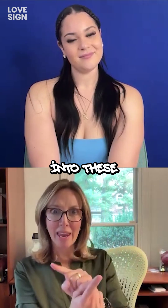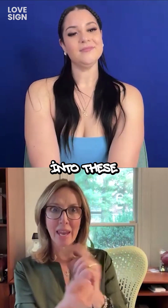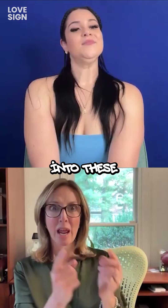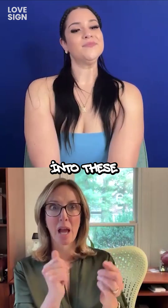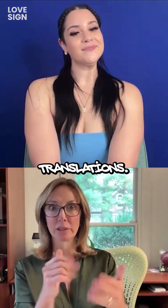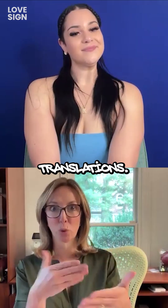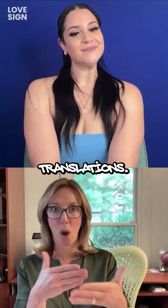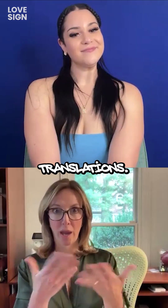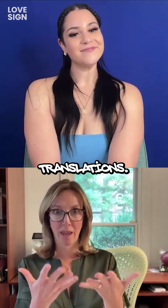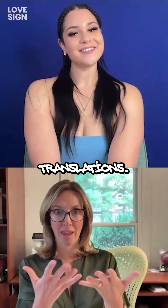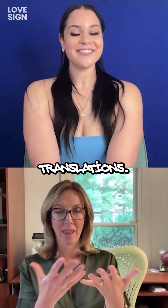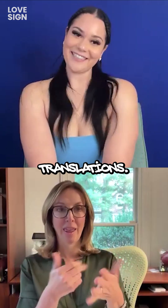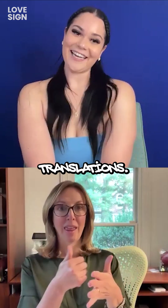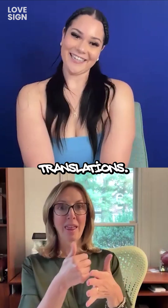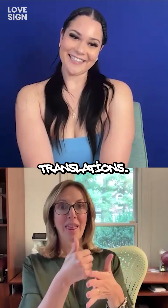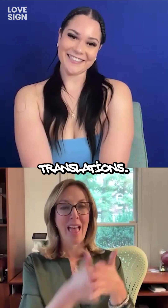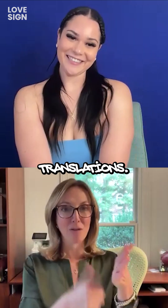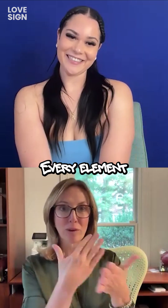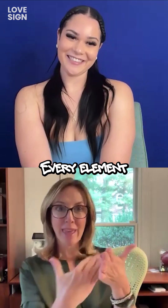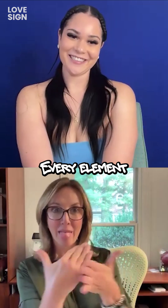goes into these translations.